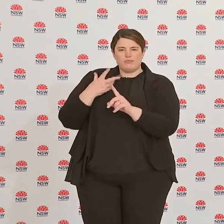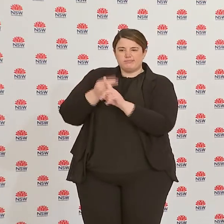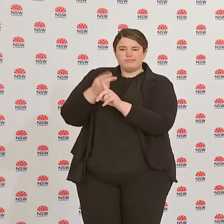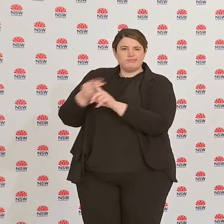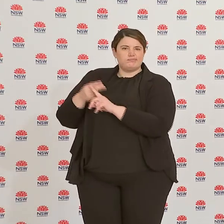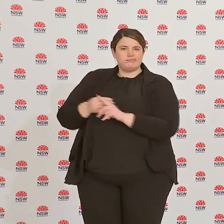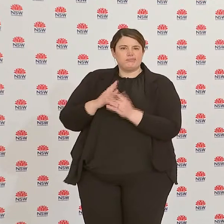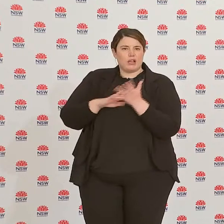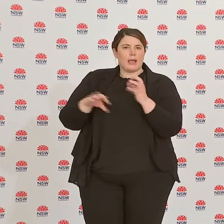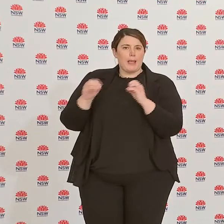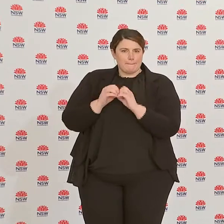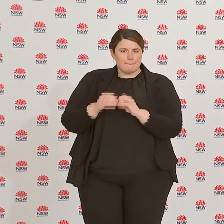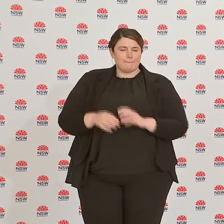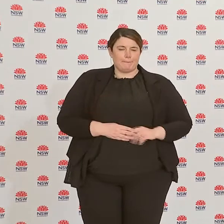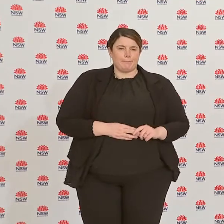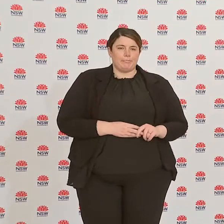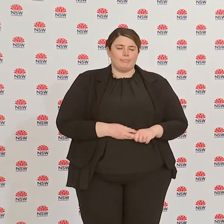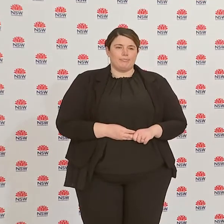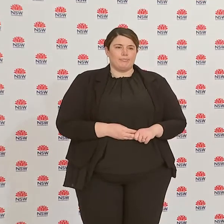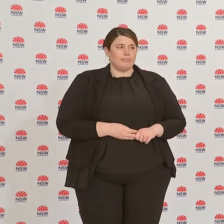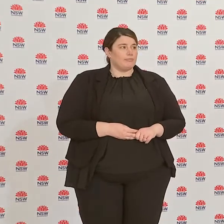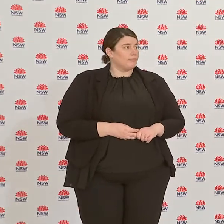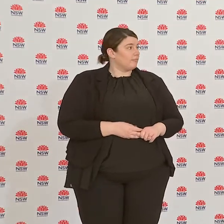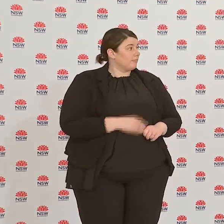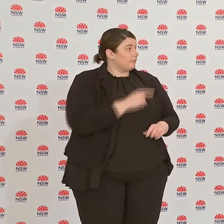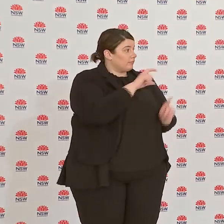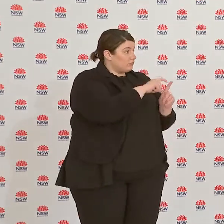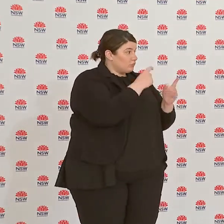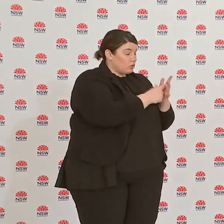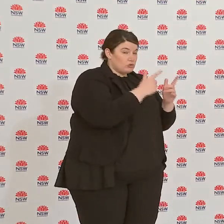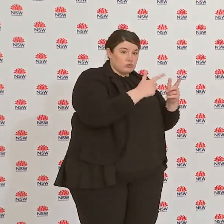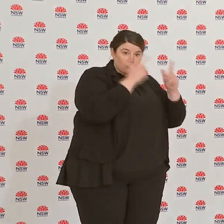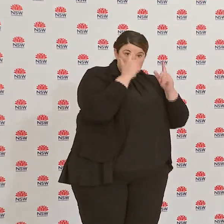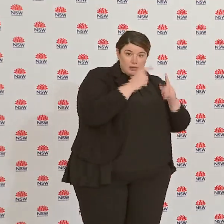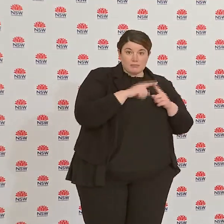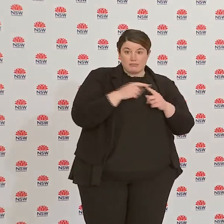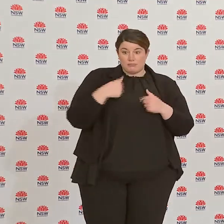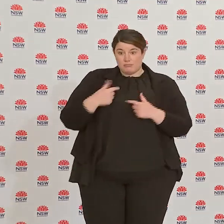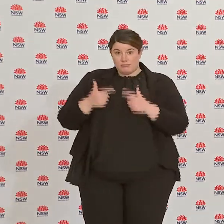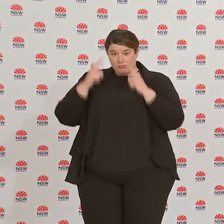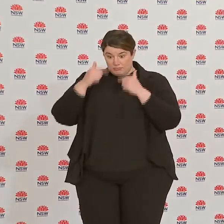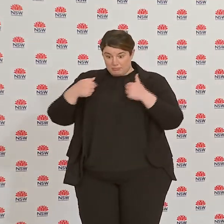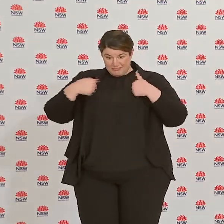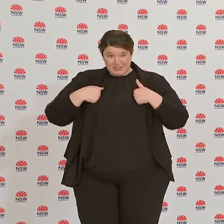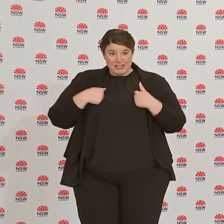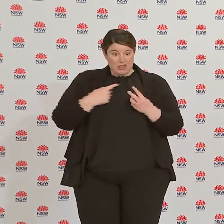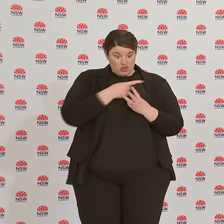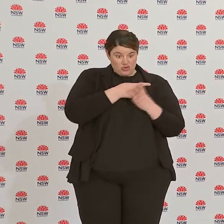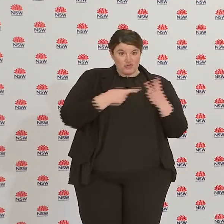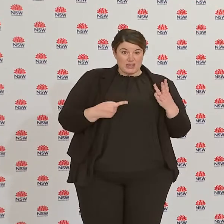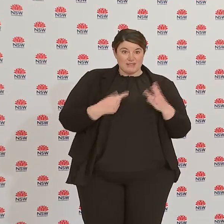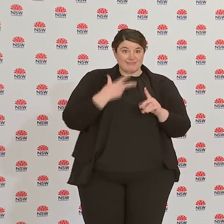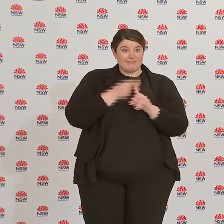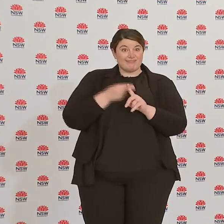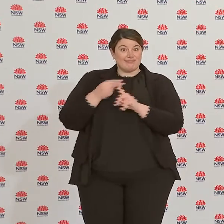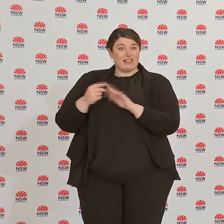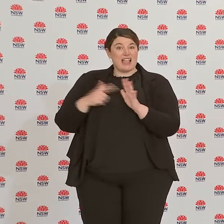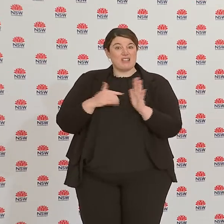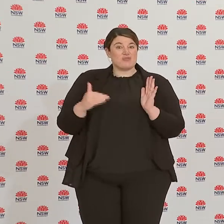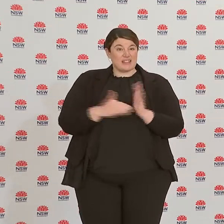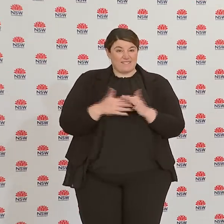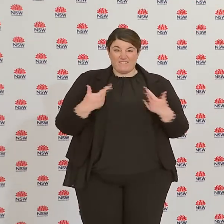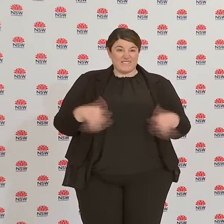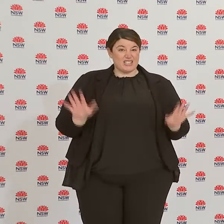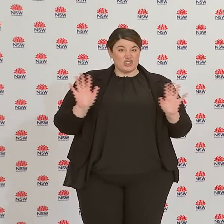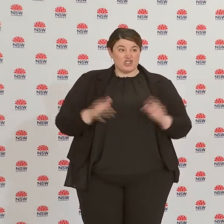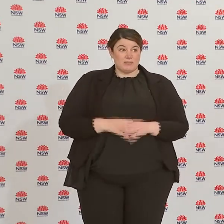I just stress again that Dr Chant, the Premier, and I have all had AstraZeneca. If you have even the first